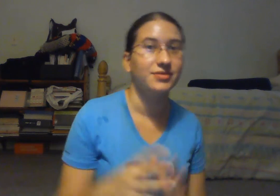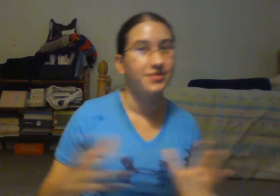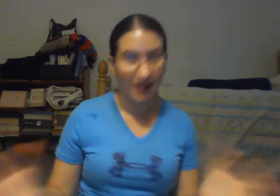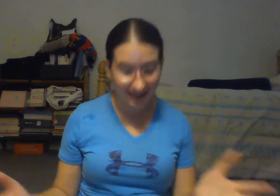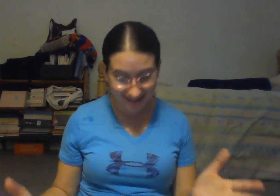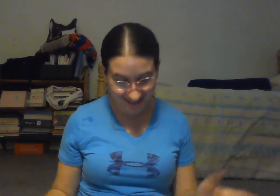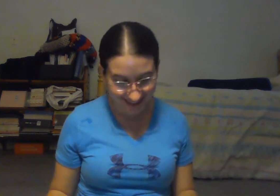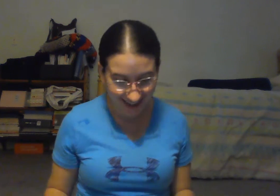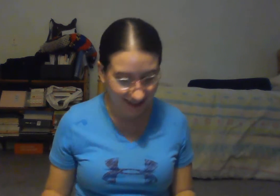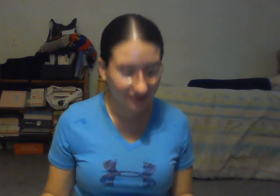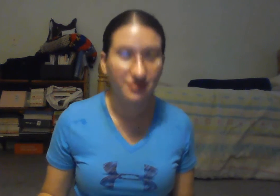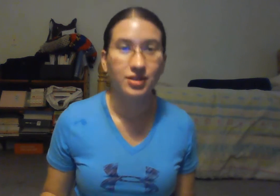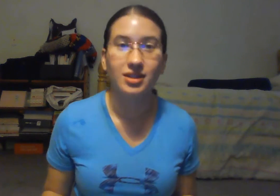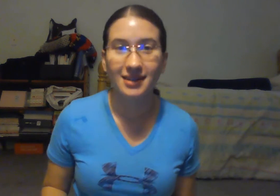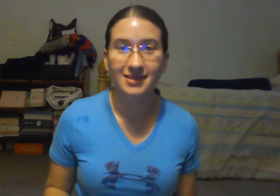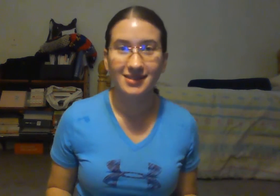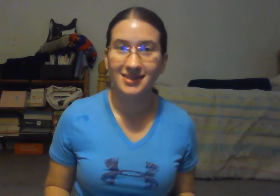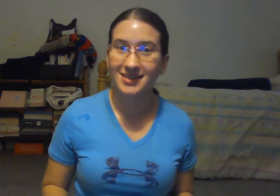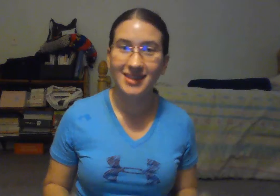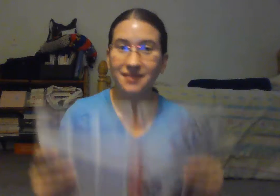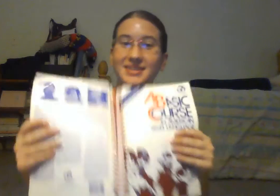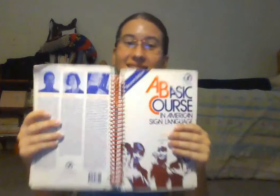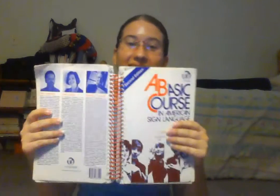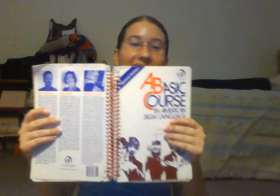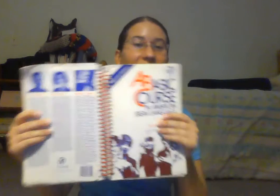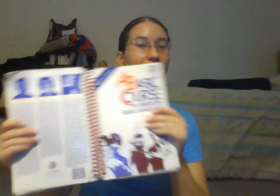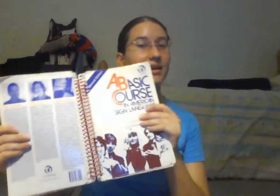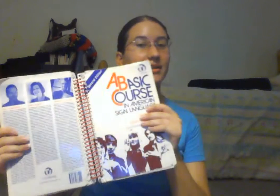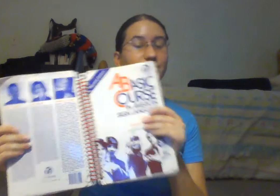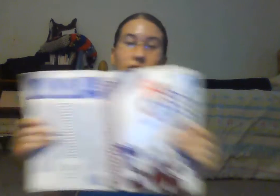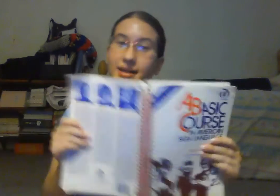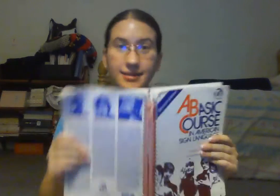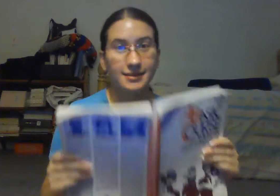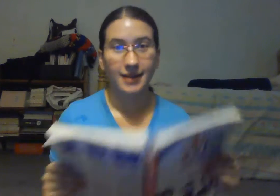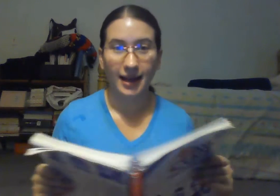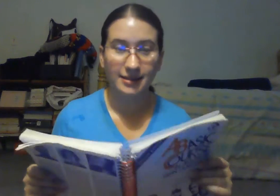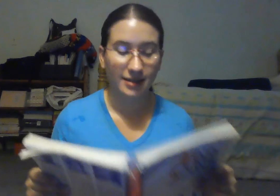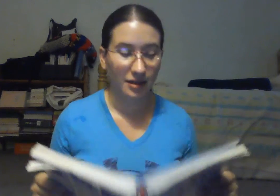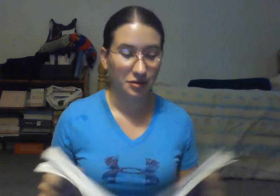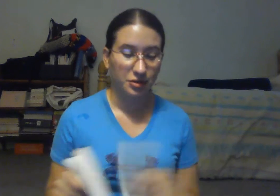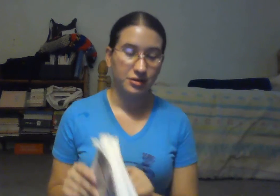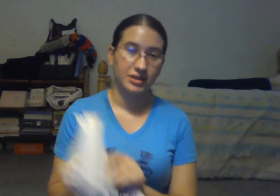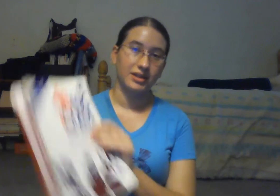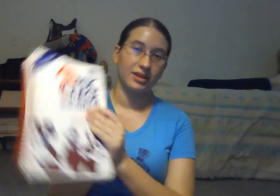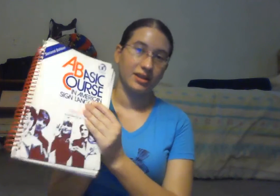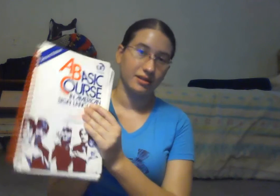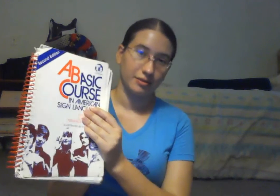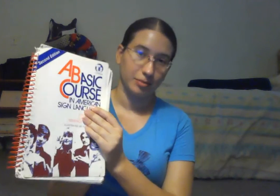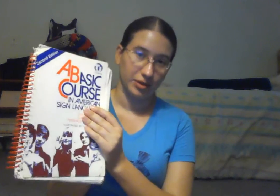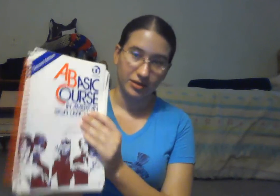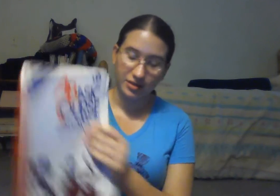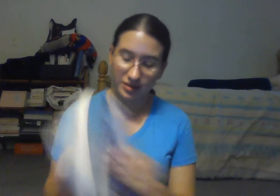is finally time for lesson 7 of trying to learn ASL using this book.